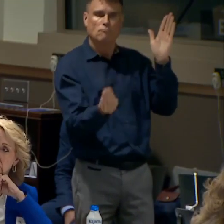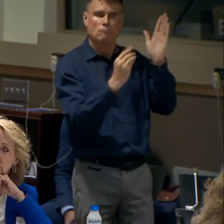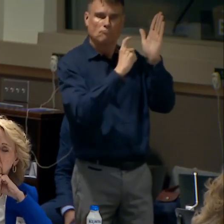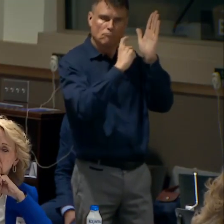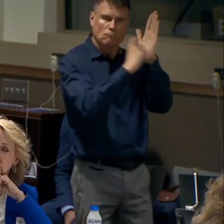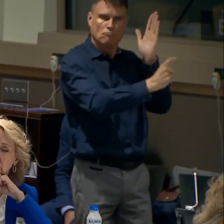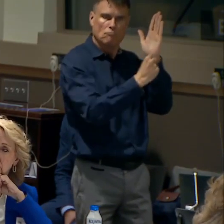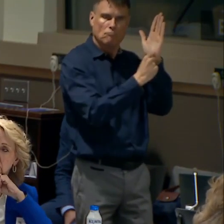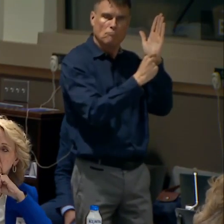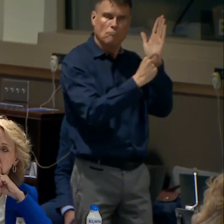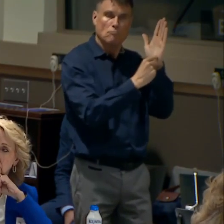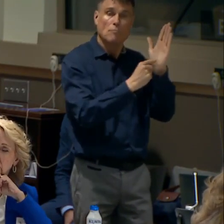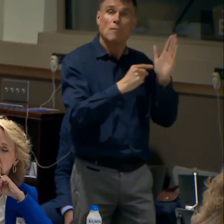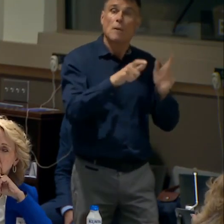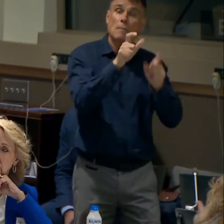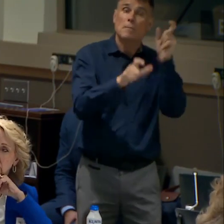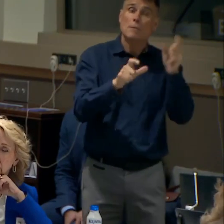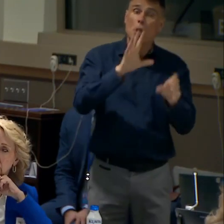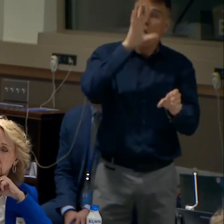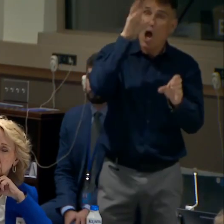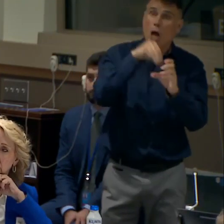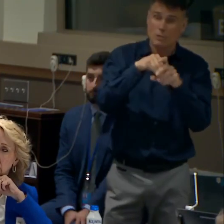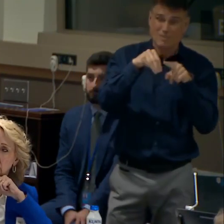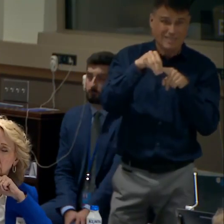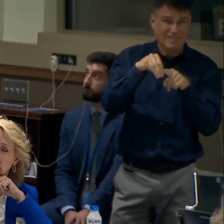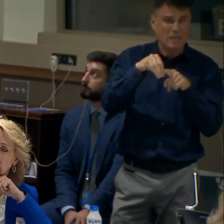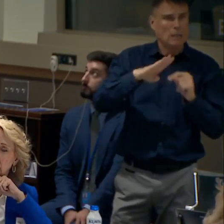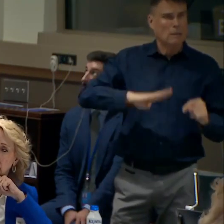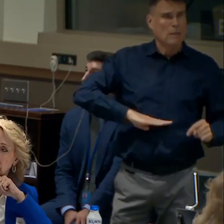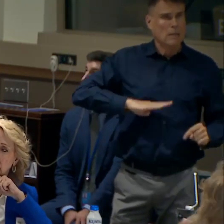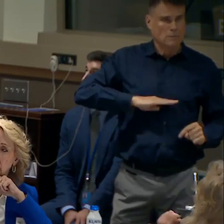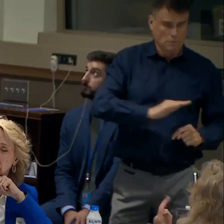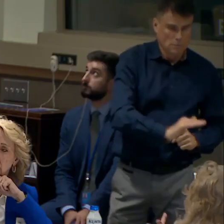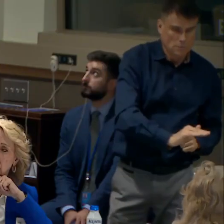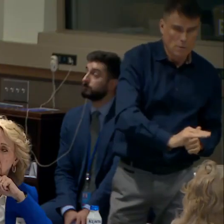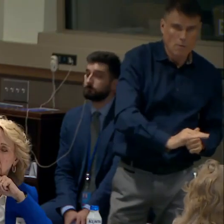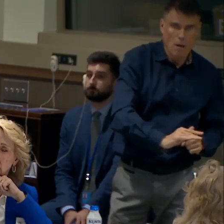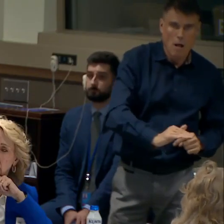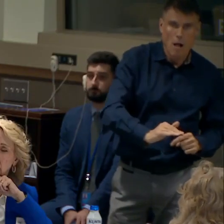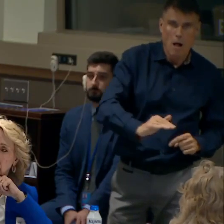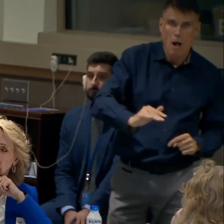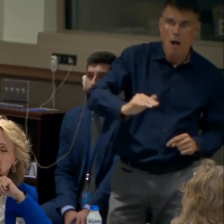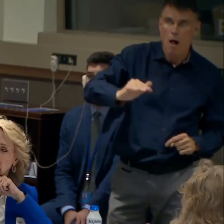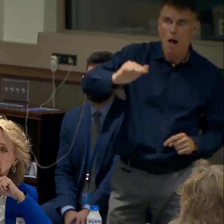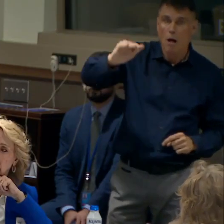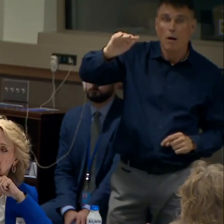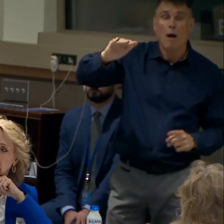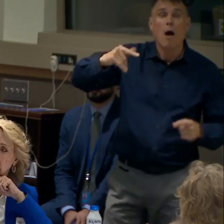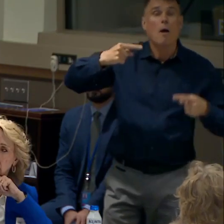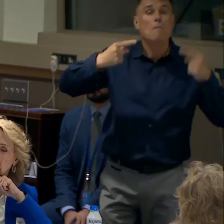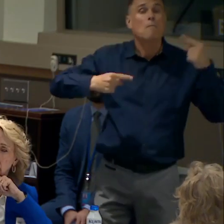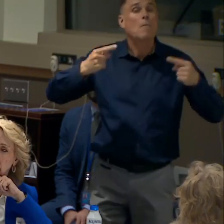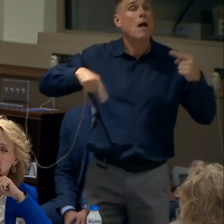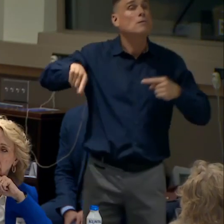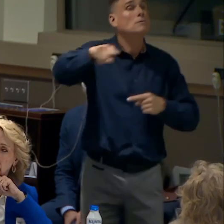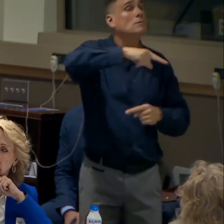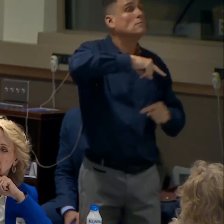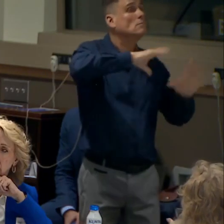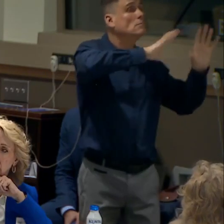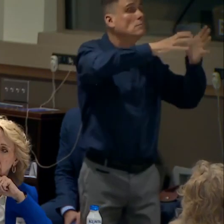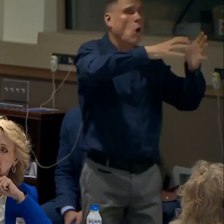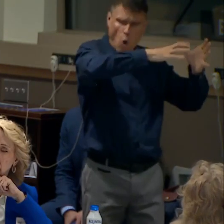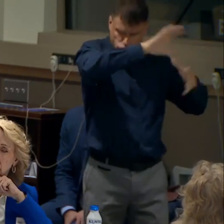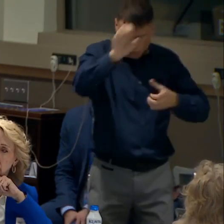first joint resolution which was signed by all the political parties and all the political groups in the European Parliament, speaking